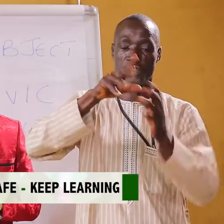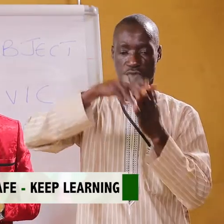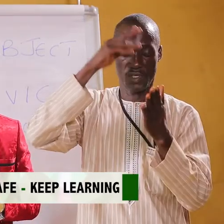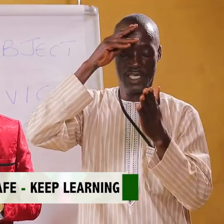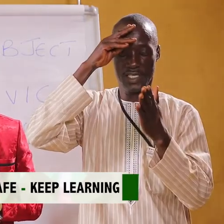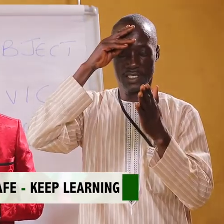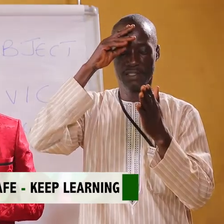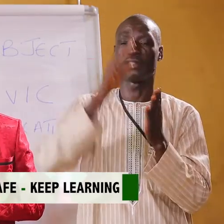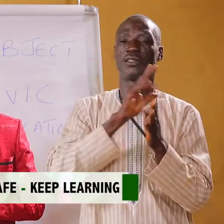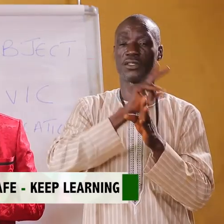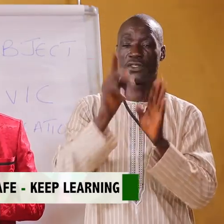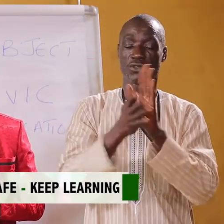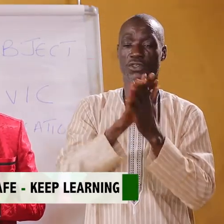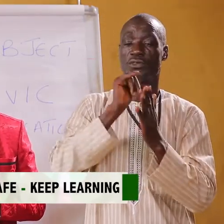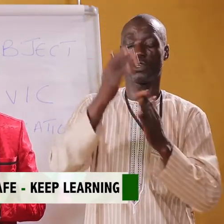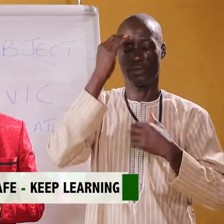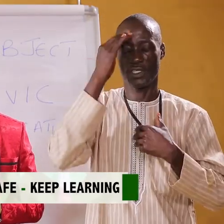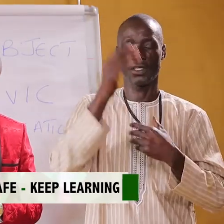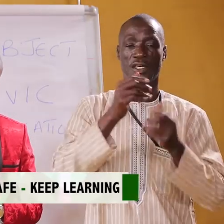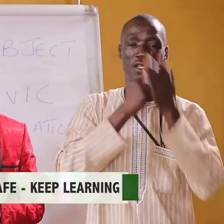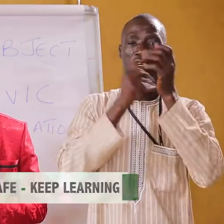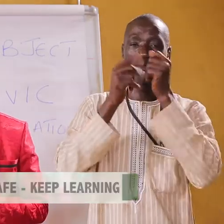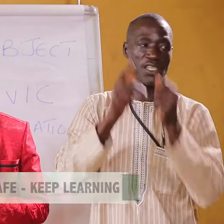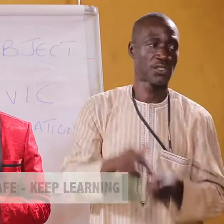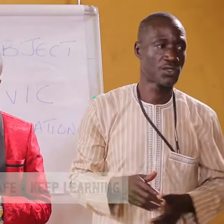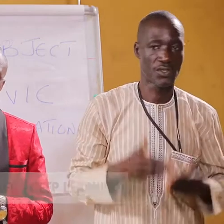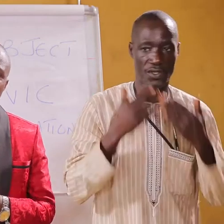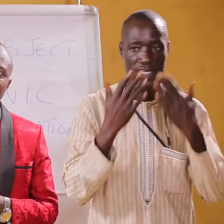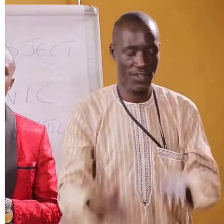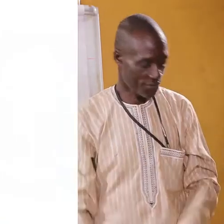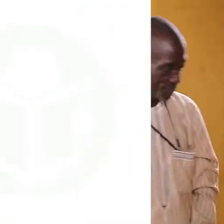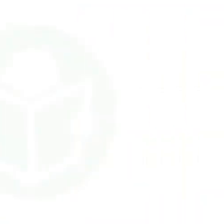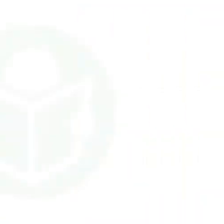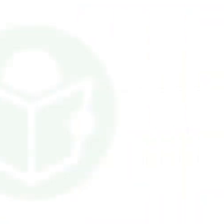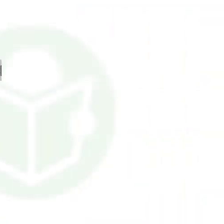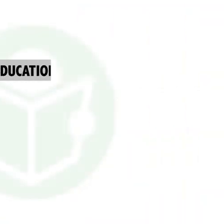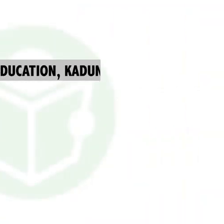learning. COVID-19 is real. God bless you. Till I see you next time. Bye-bye.